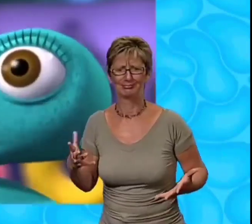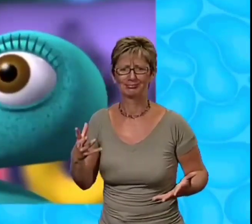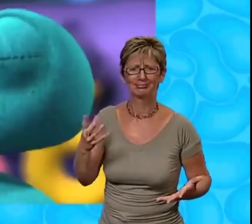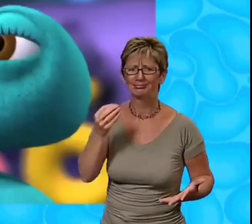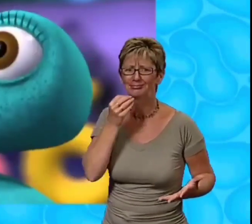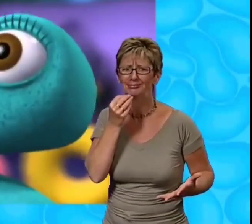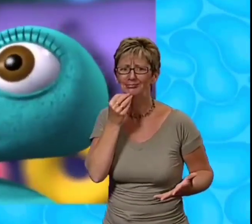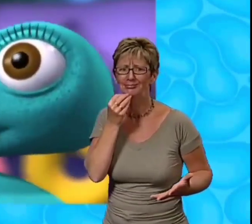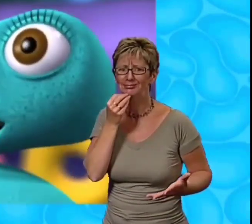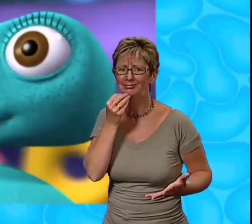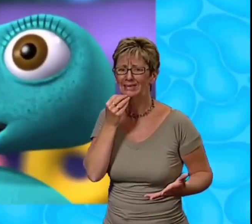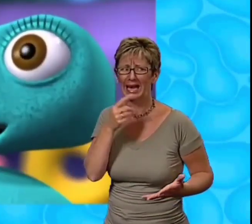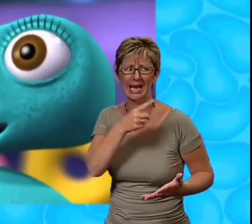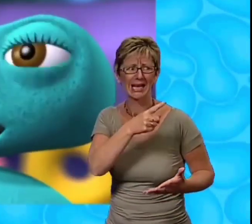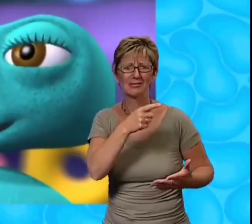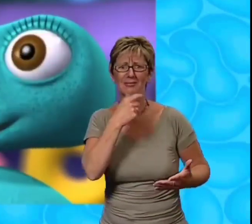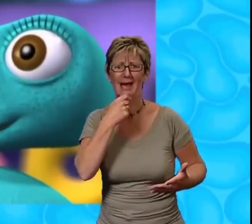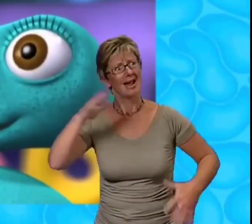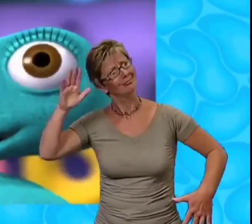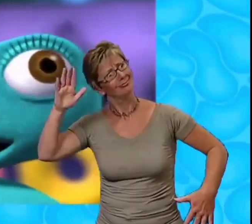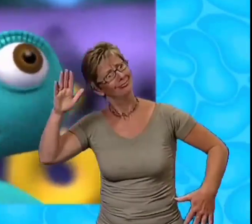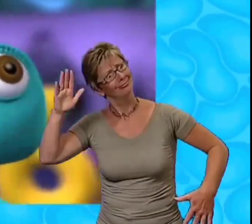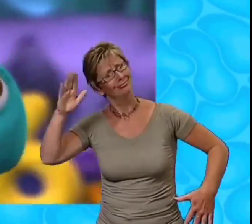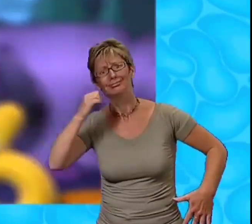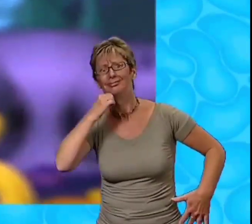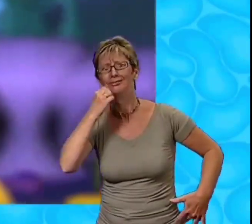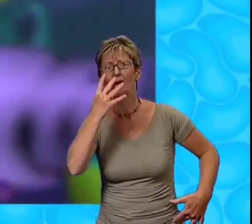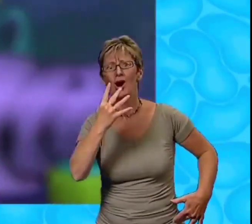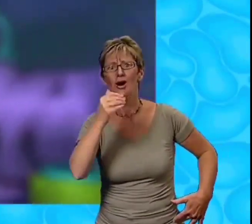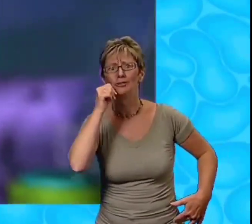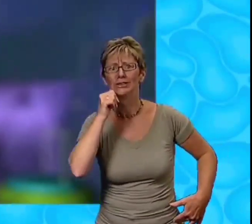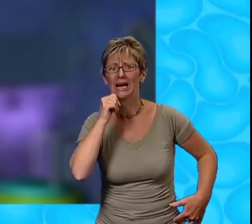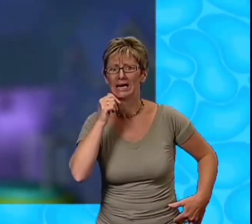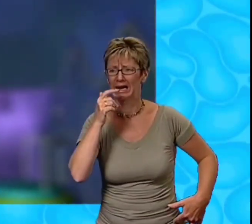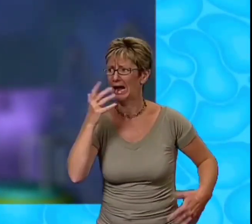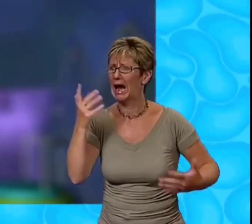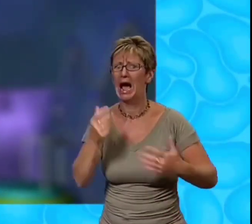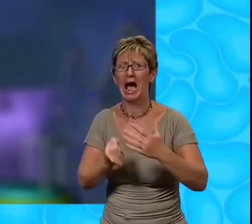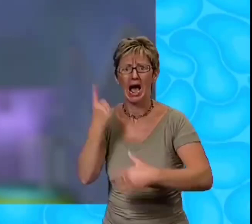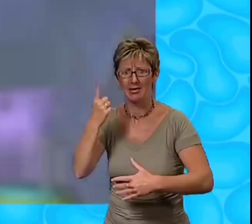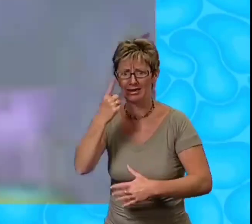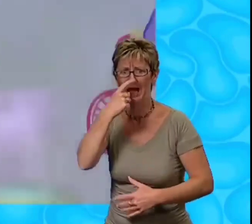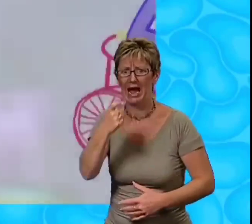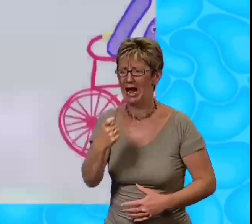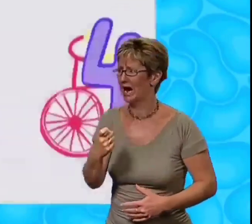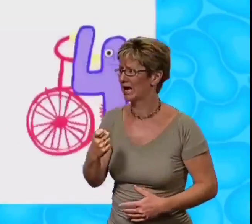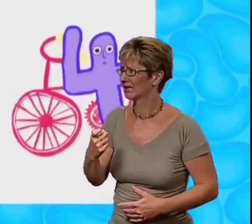If Four carries on being a person, anything could happen.